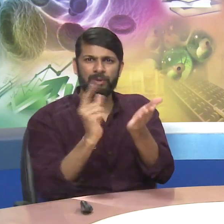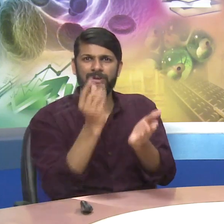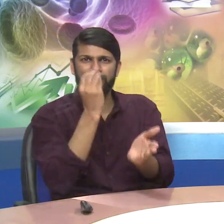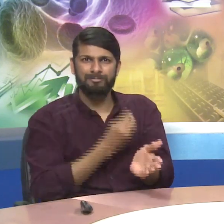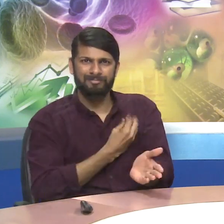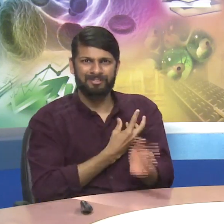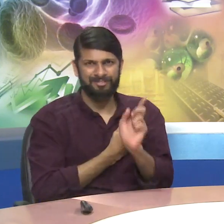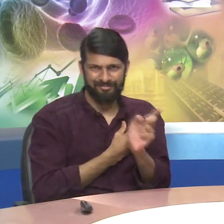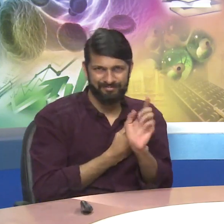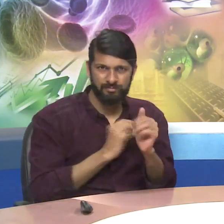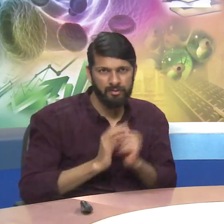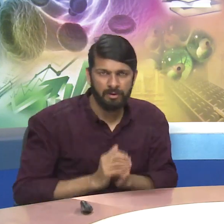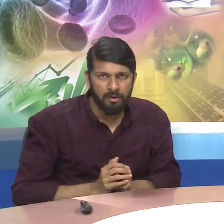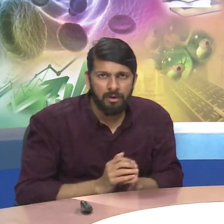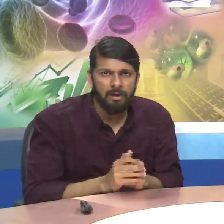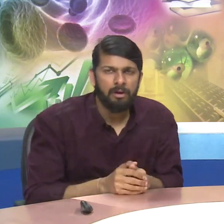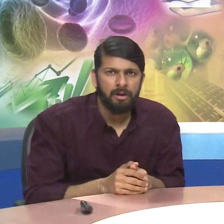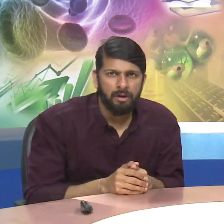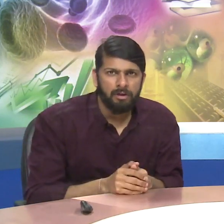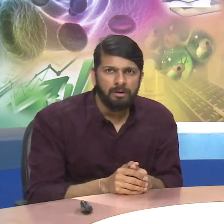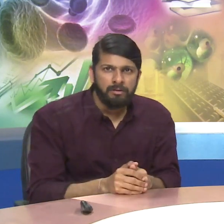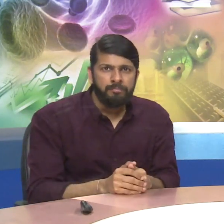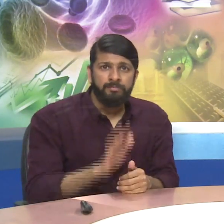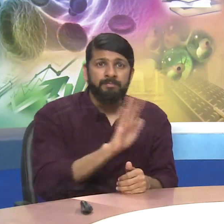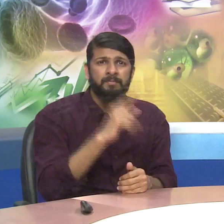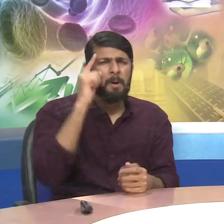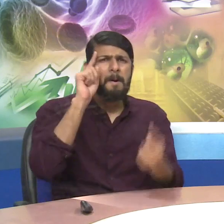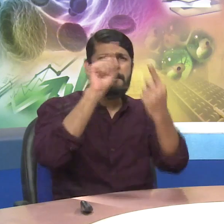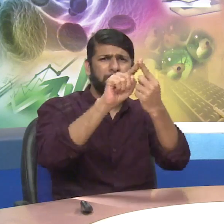in the form of objective resolutions